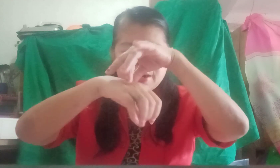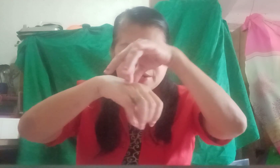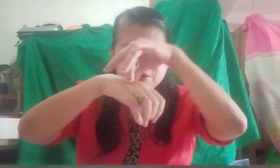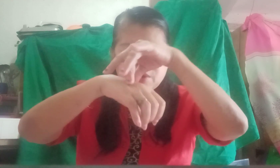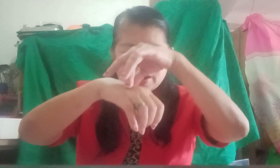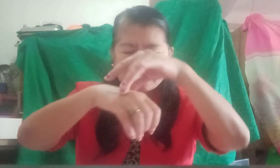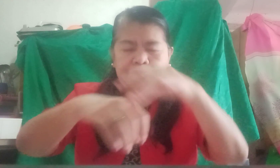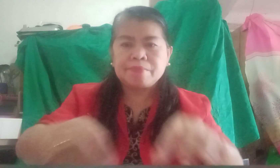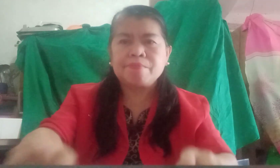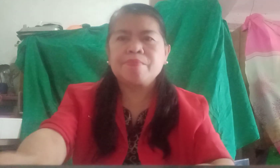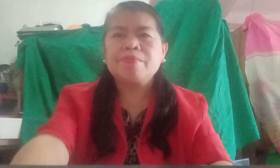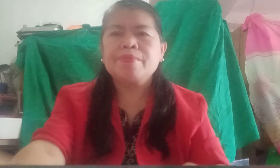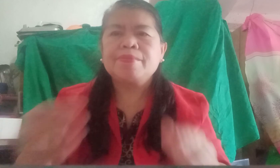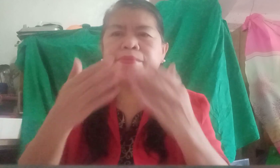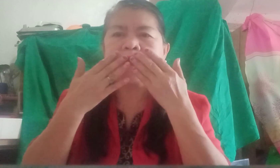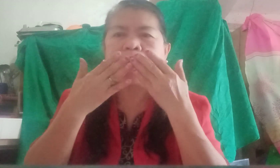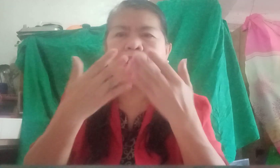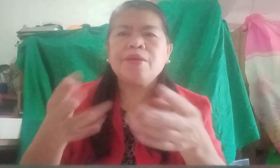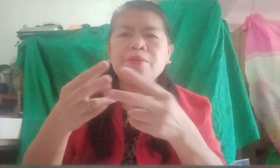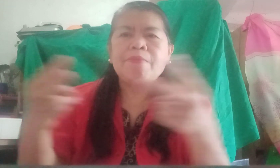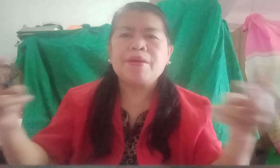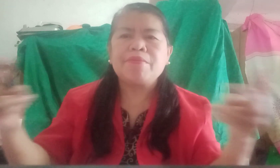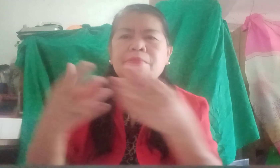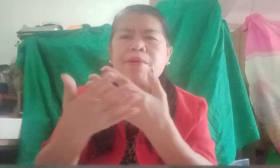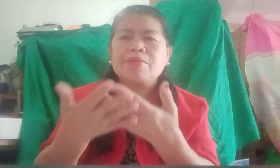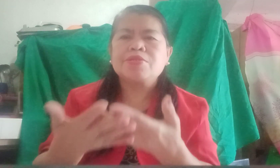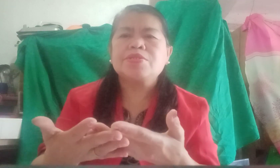of the earthquake. Thank you very much.